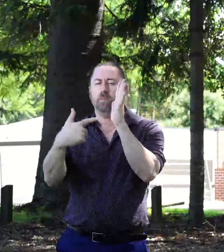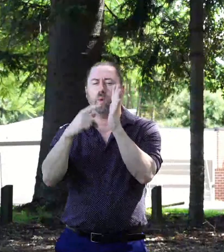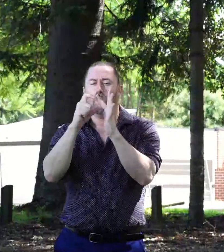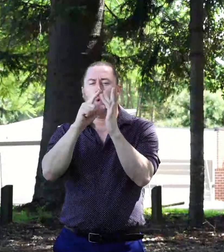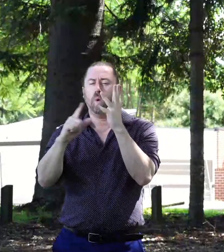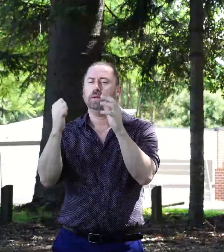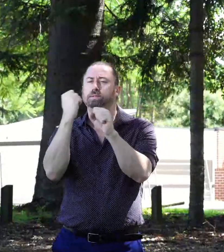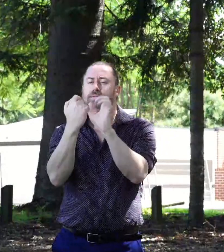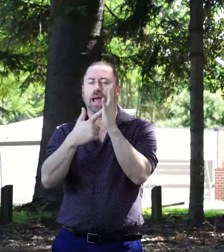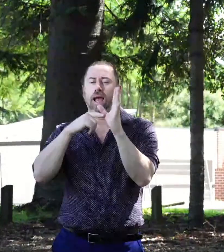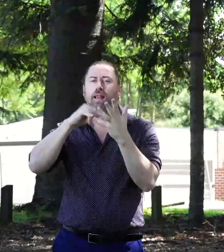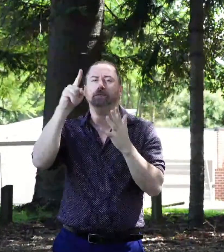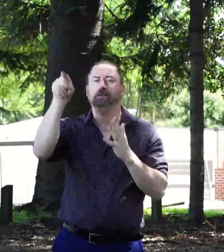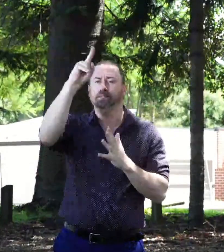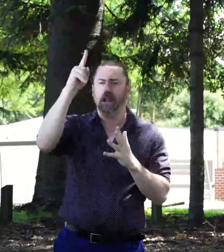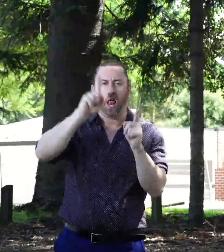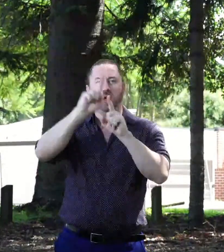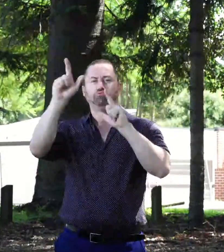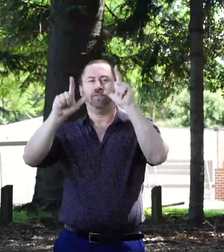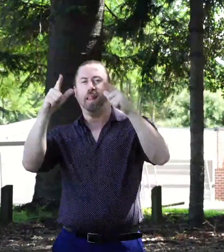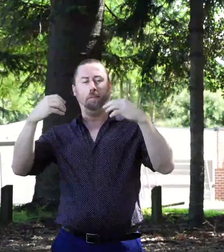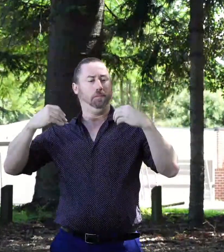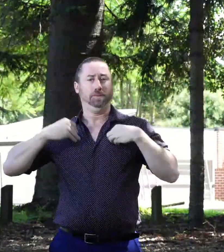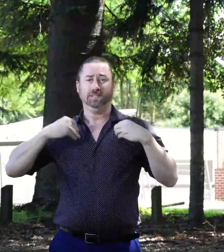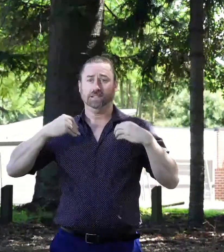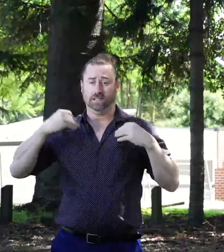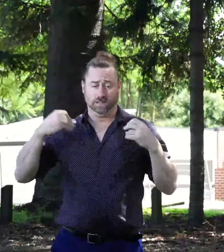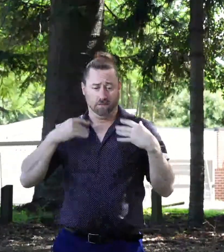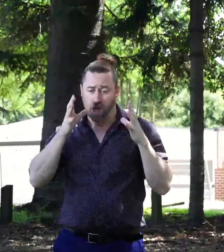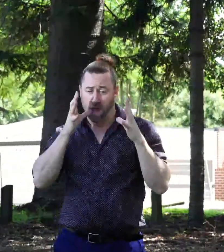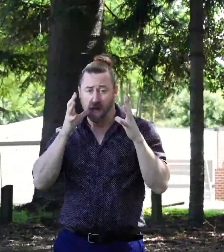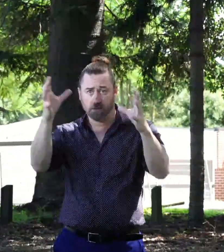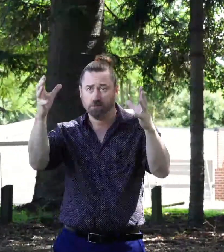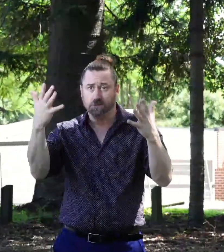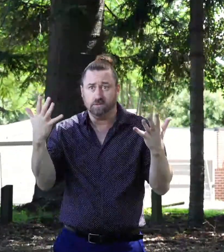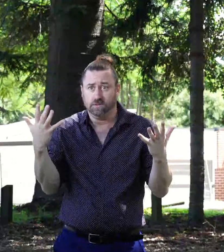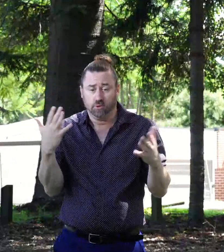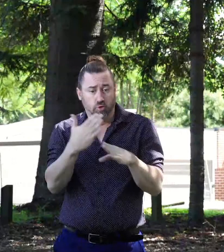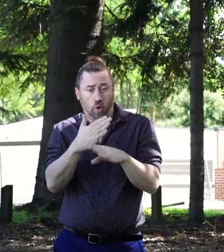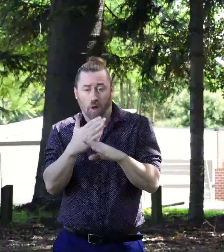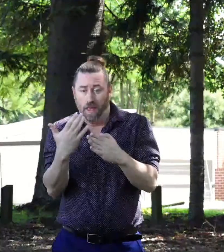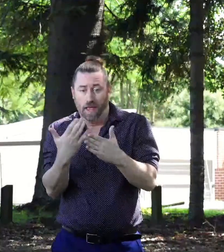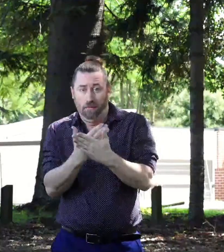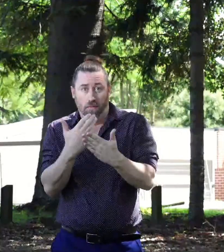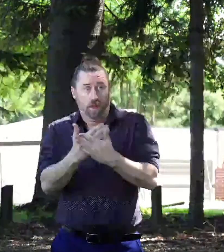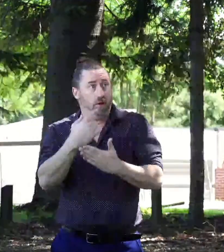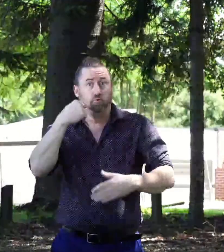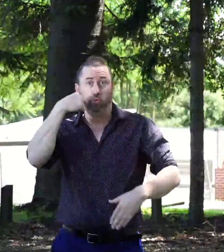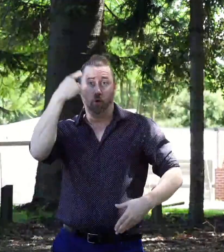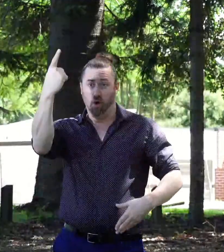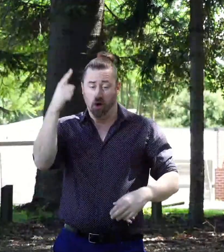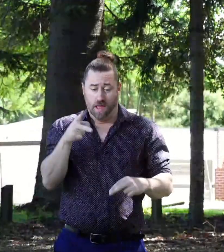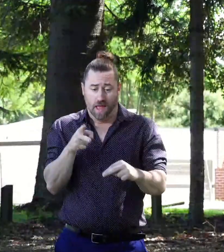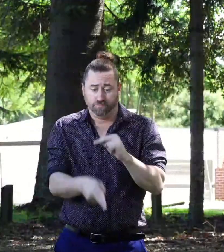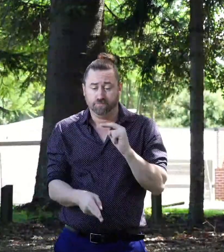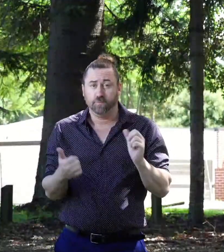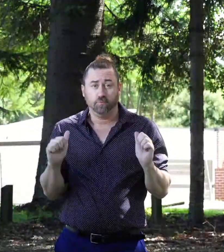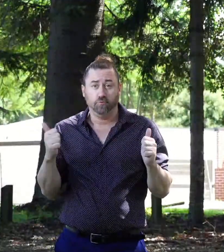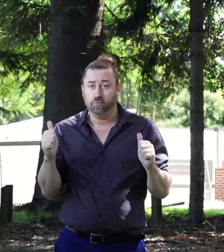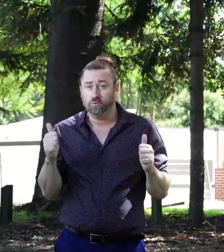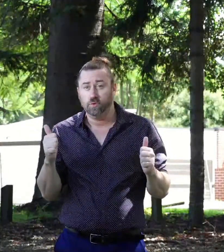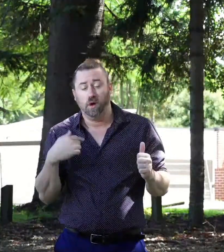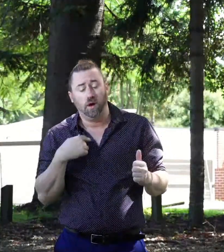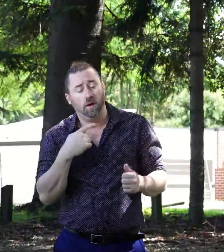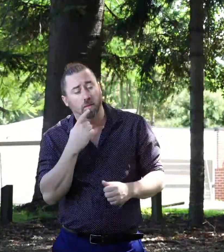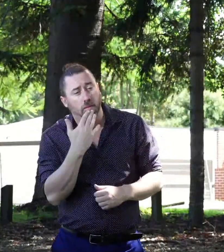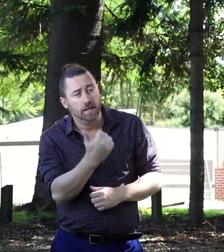to our tourism operators, they are absolutely concerned about the fact that JobKeeper ends tomorrow. I still call upon the